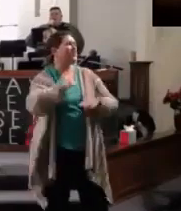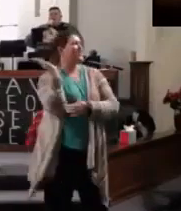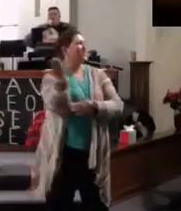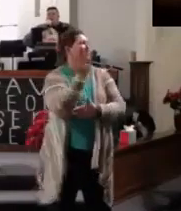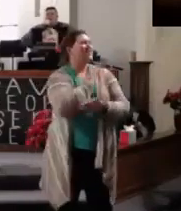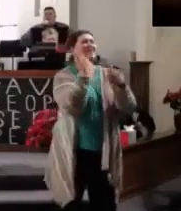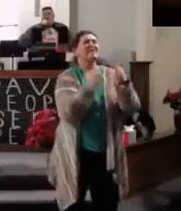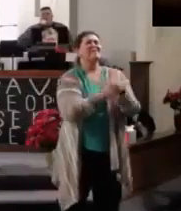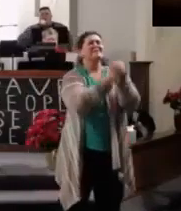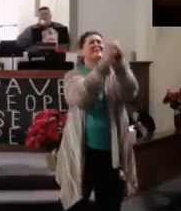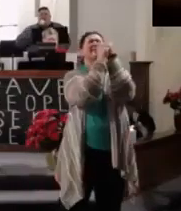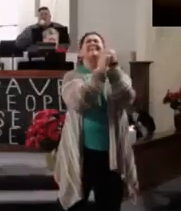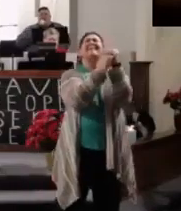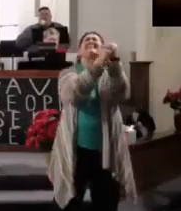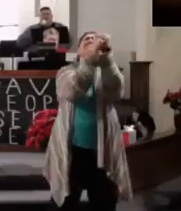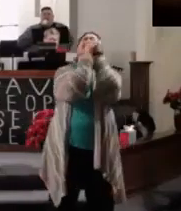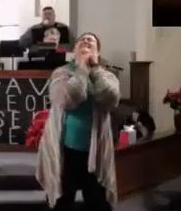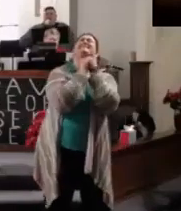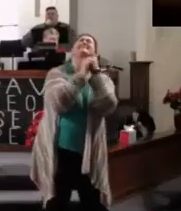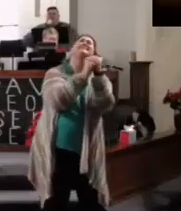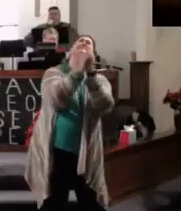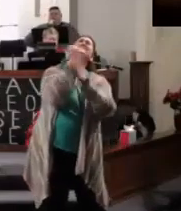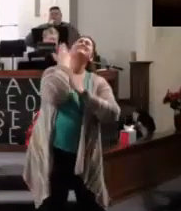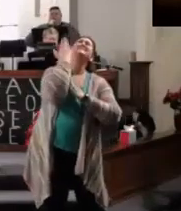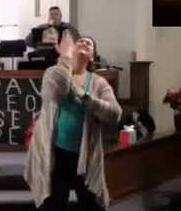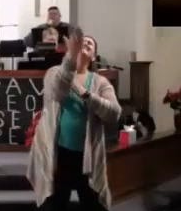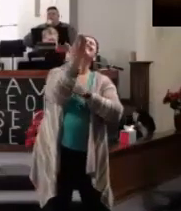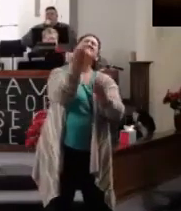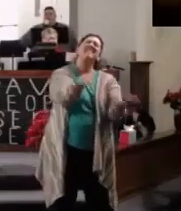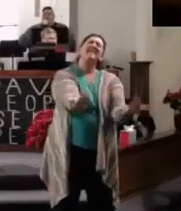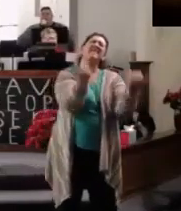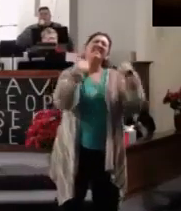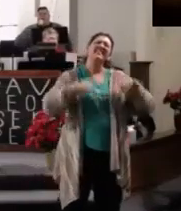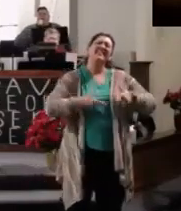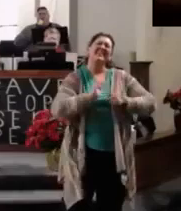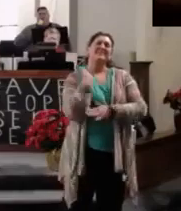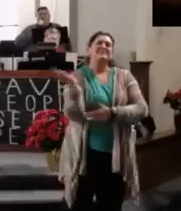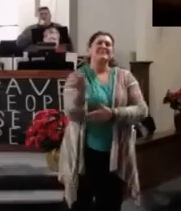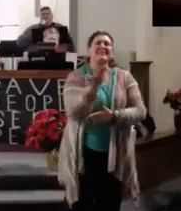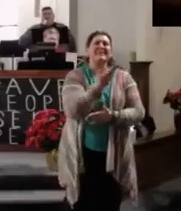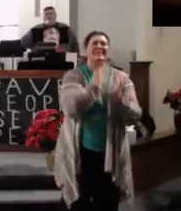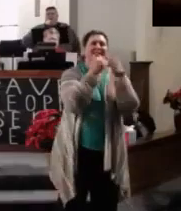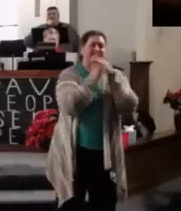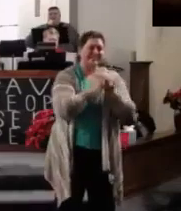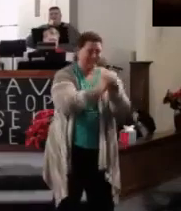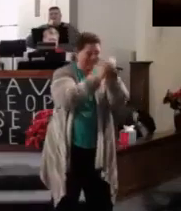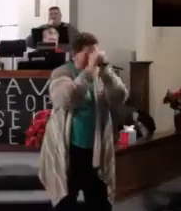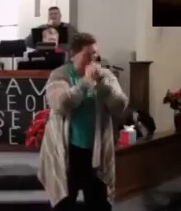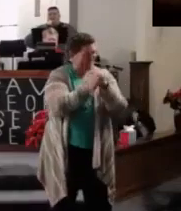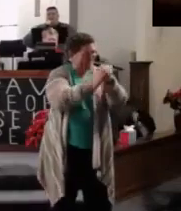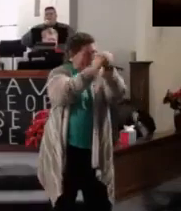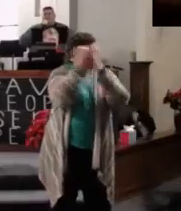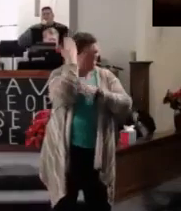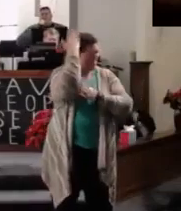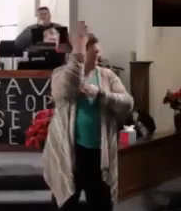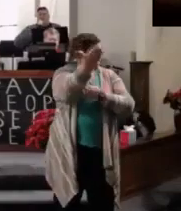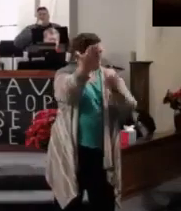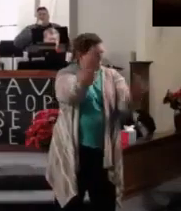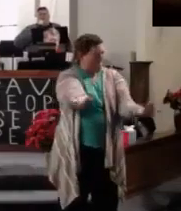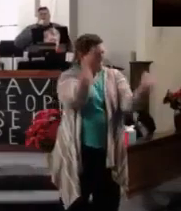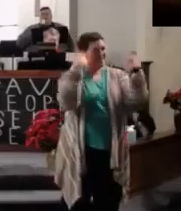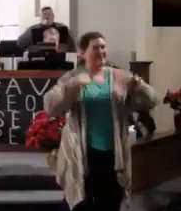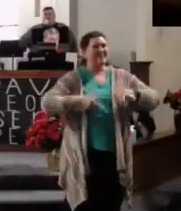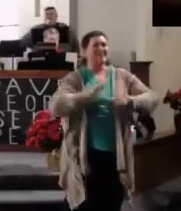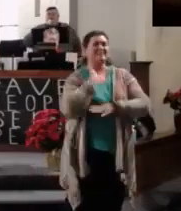O come, let us adore him. O come, let us adore him.